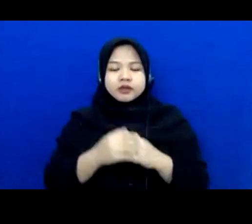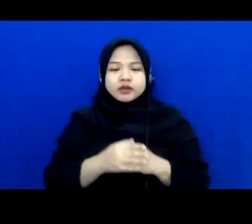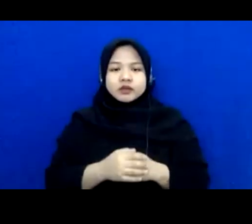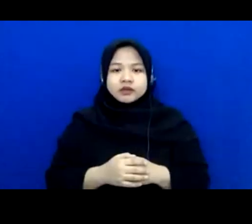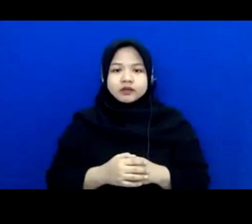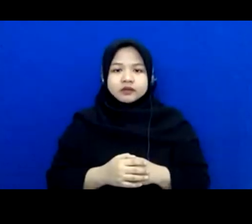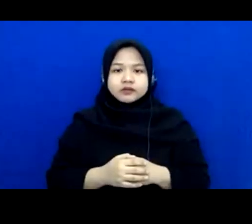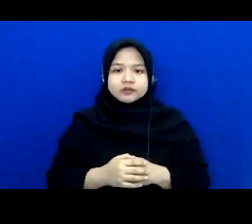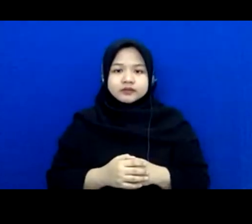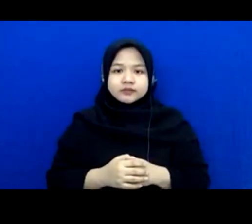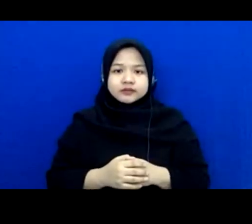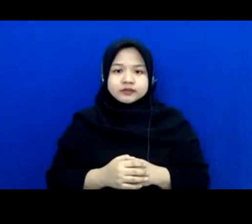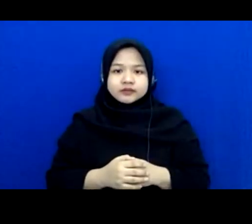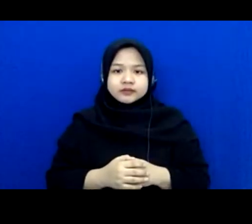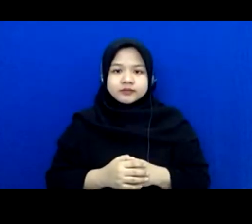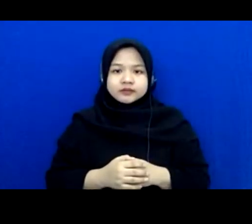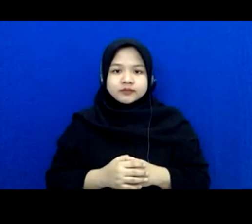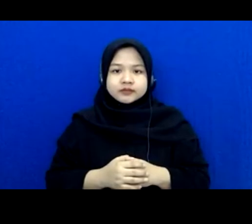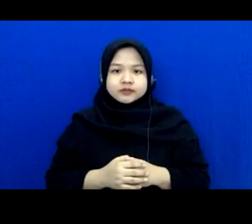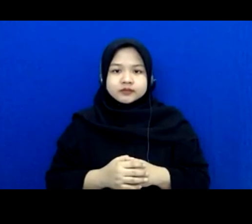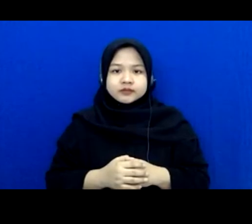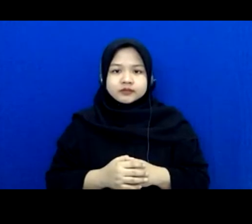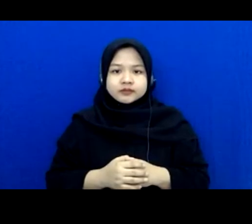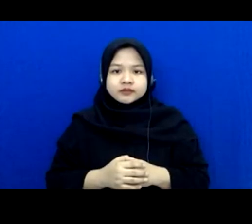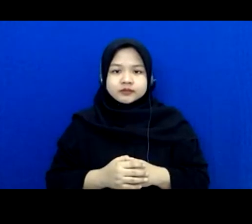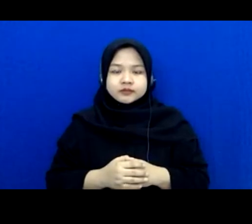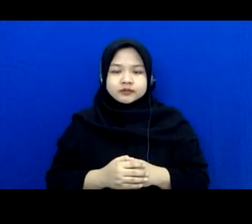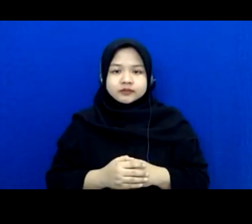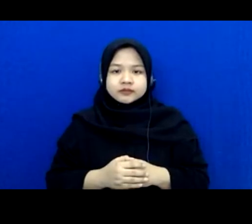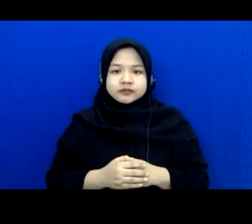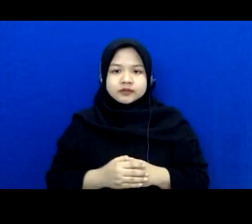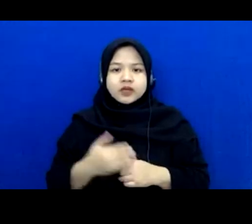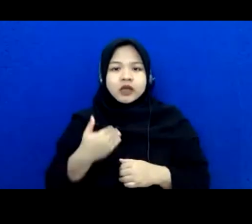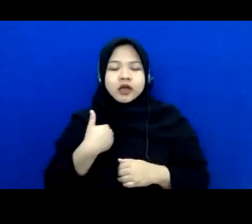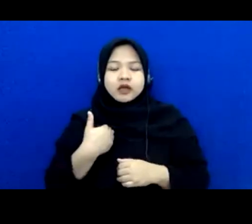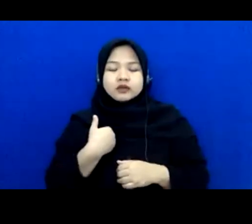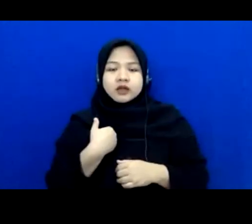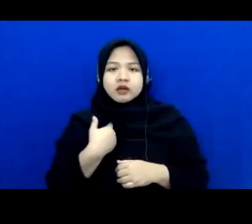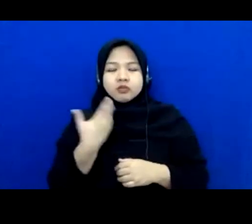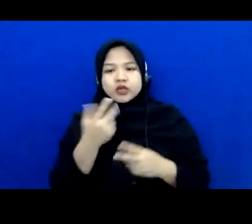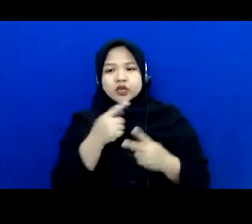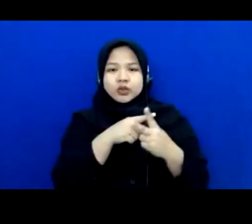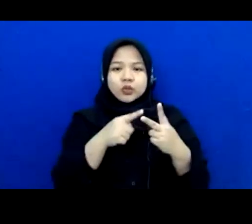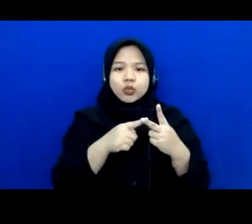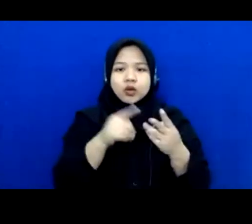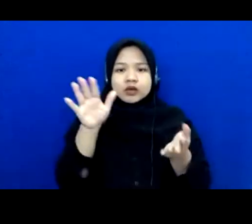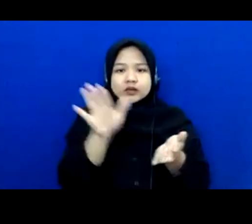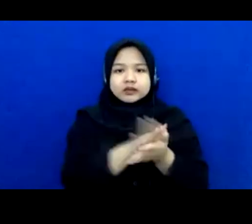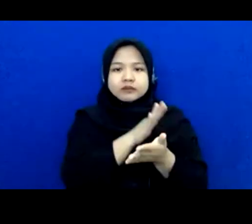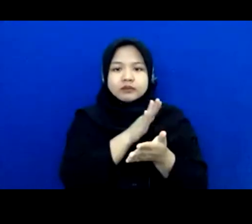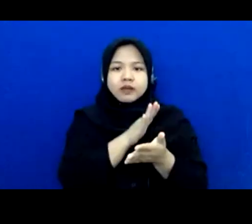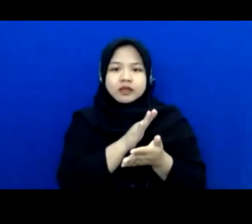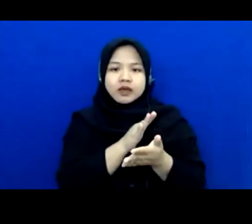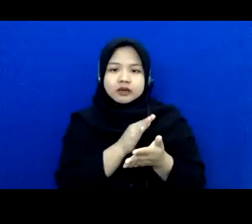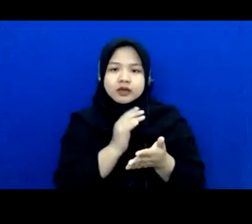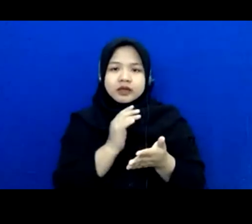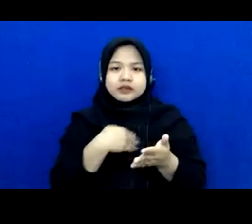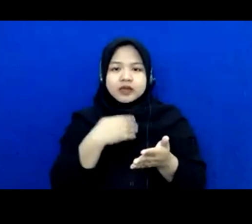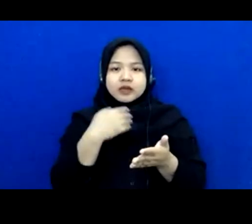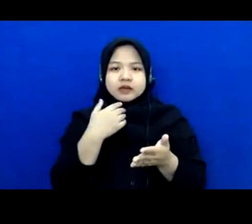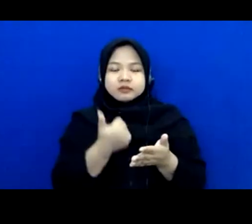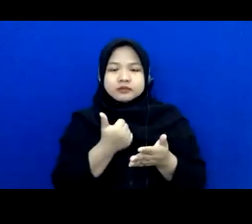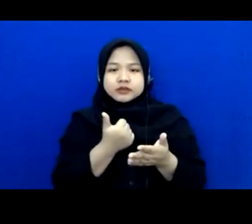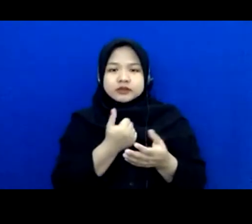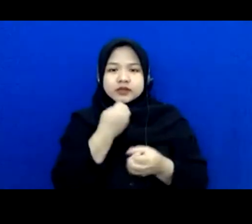So I think they were the two opportunities that came out of something that was initially